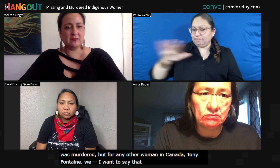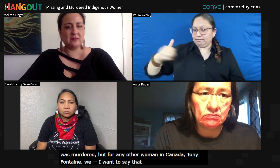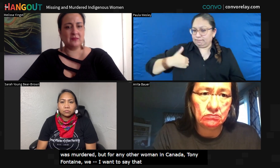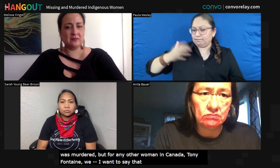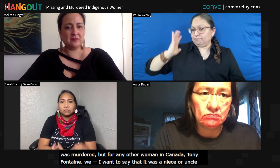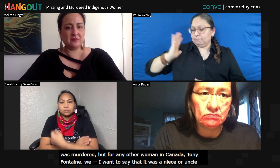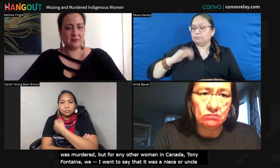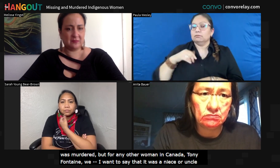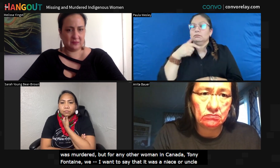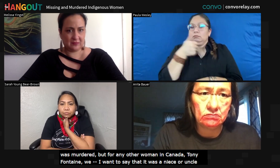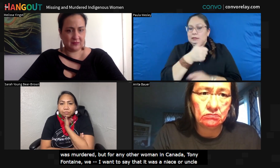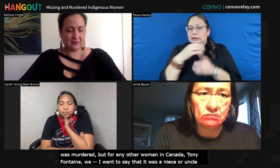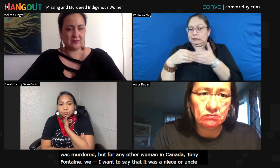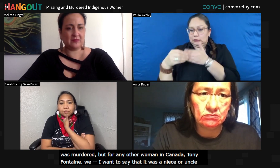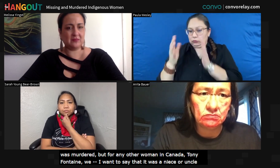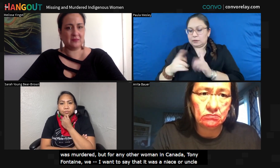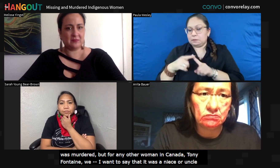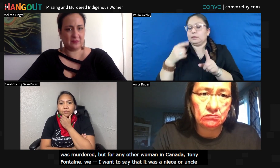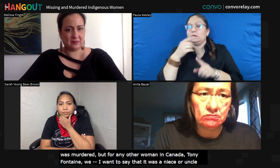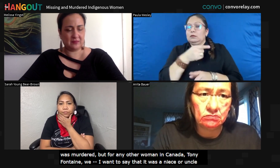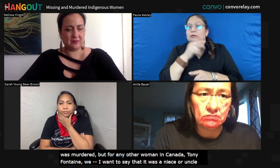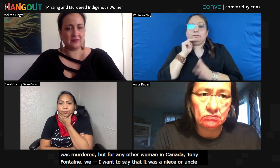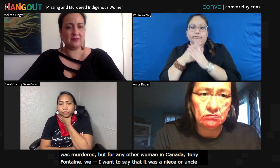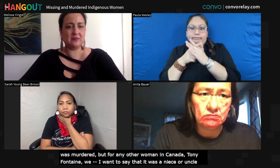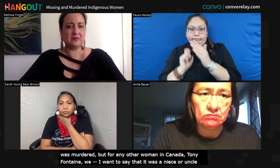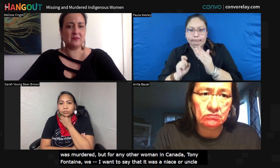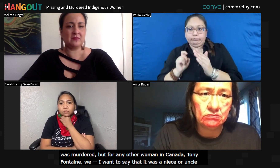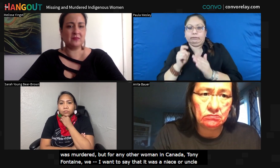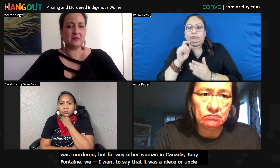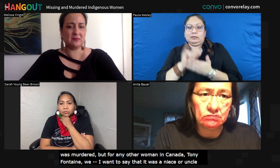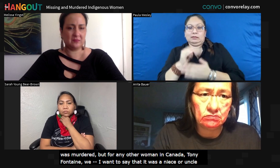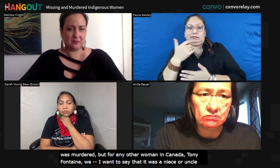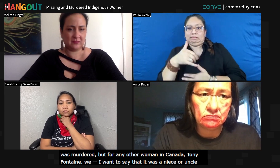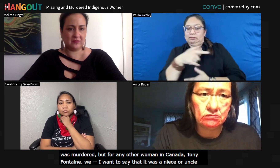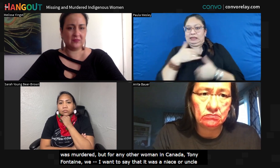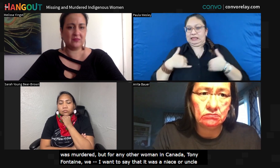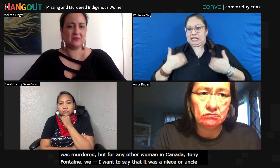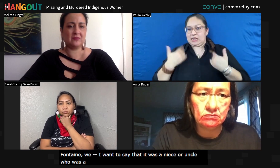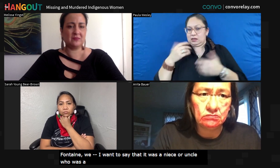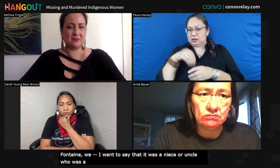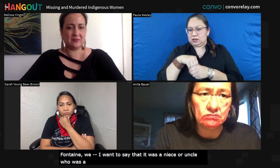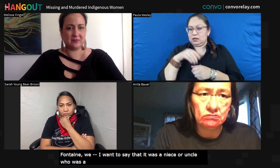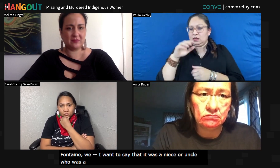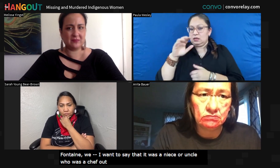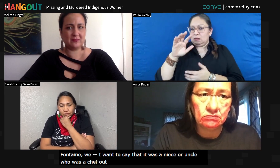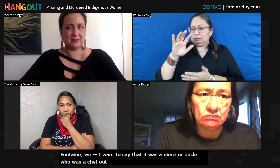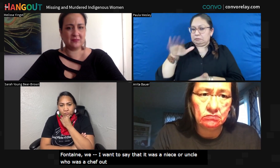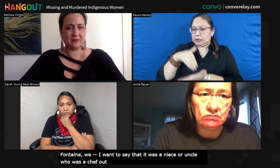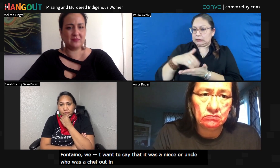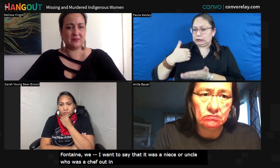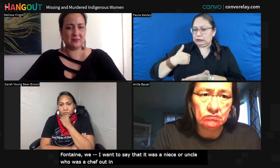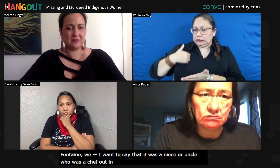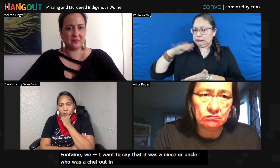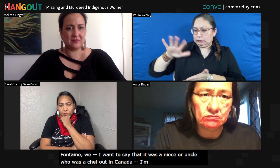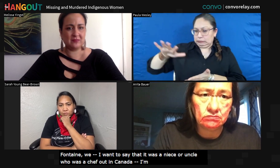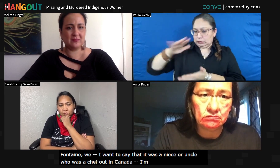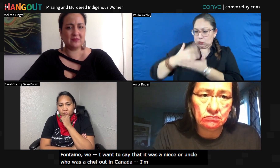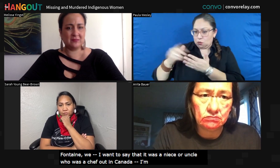who was a chef out in Canada, or I'm sorry, a hereditary chief in Canada, was very young, in